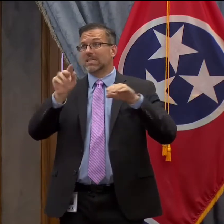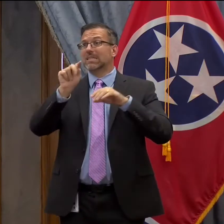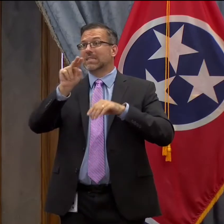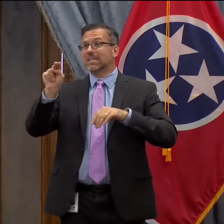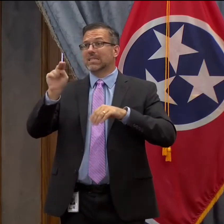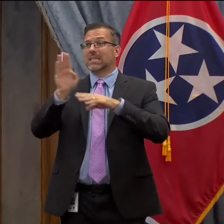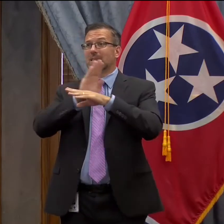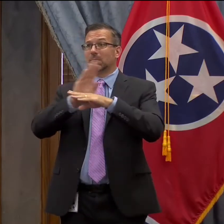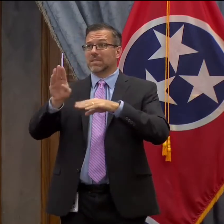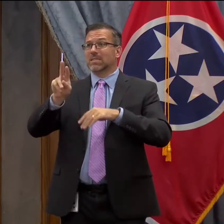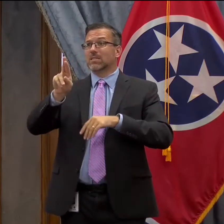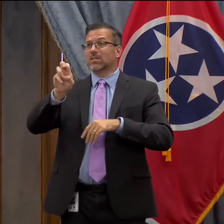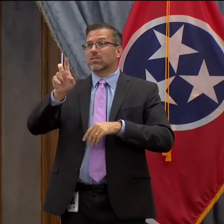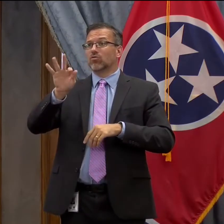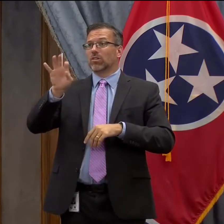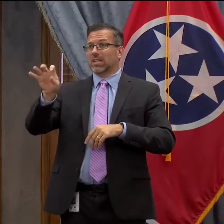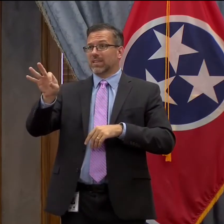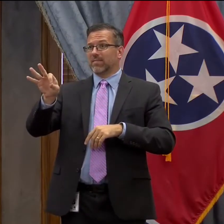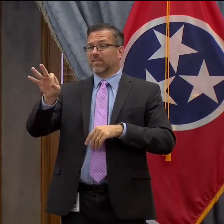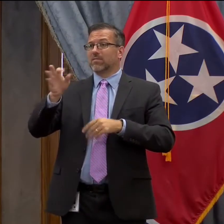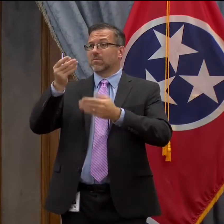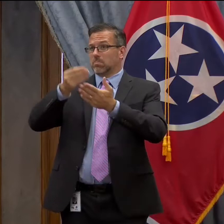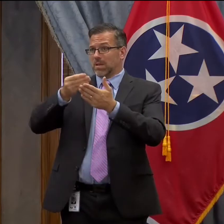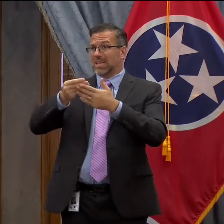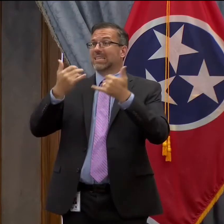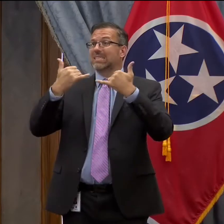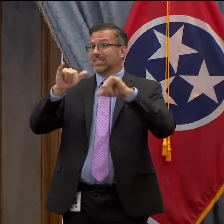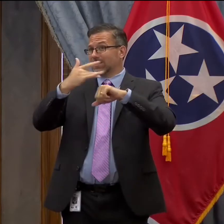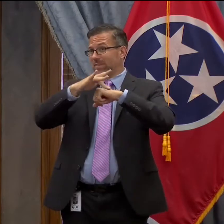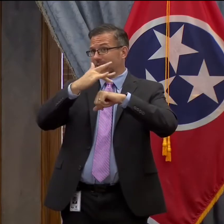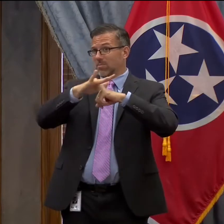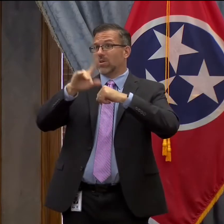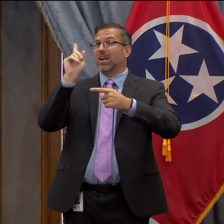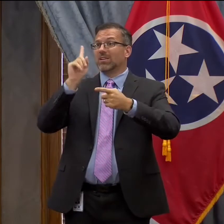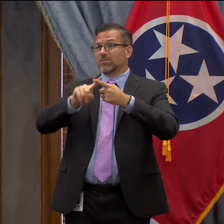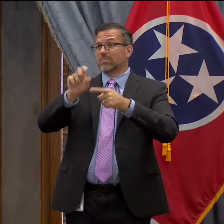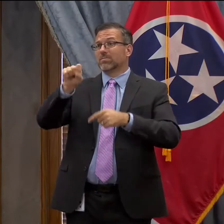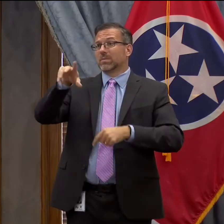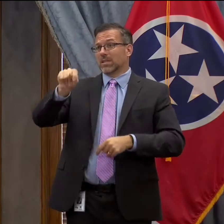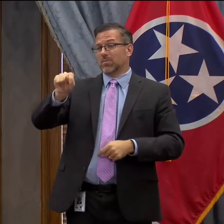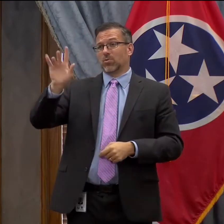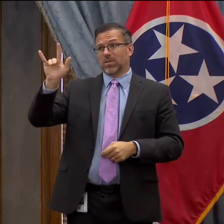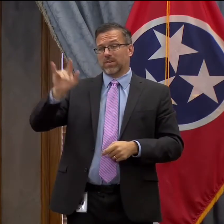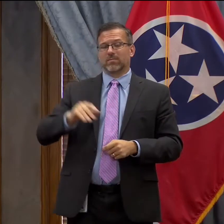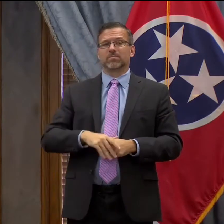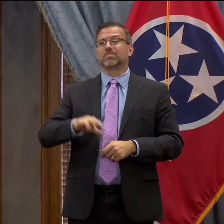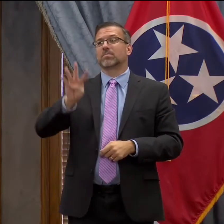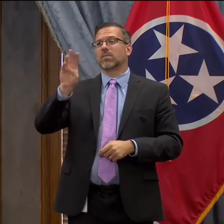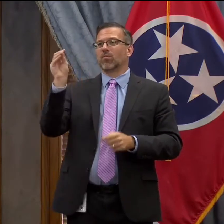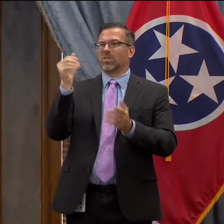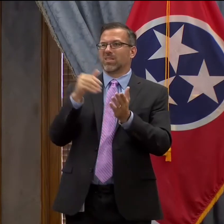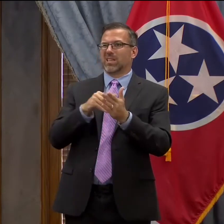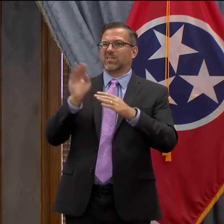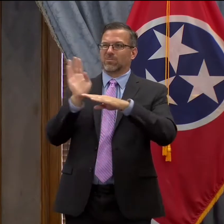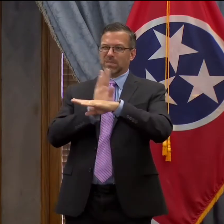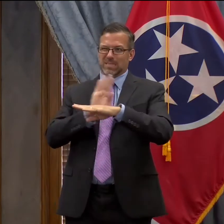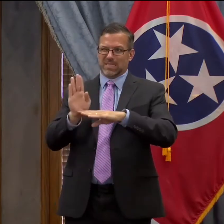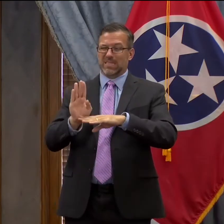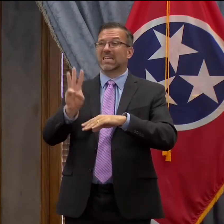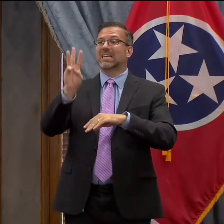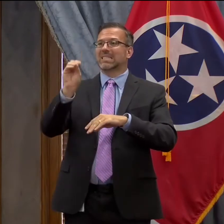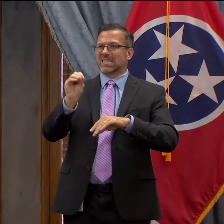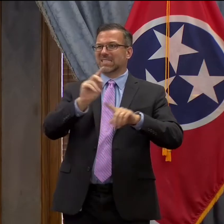is still open, but only until September 25th. 40,000 businesses in 60 different